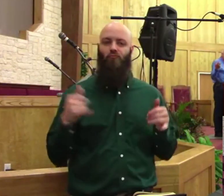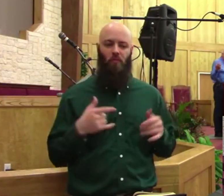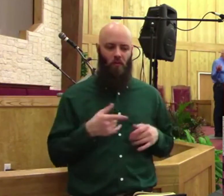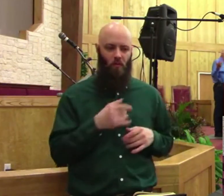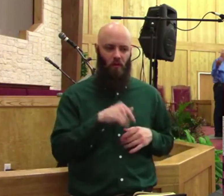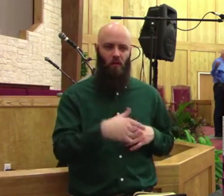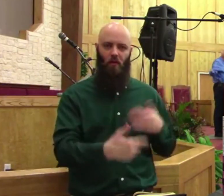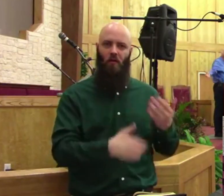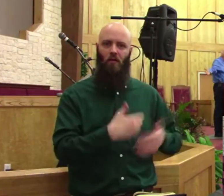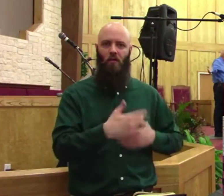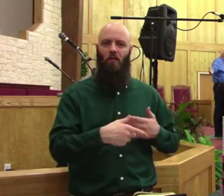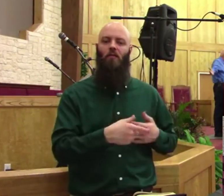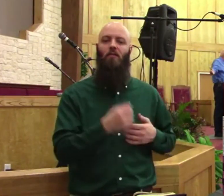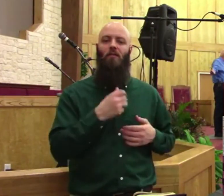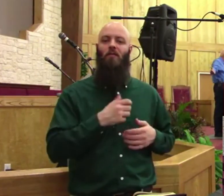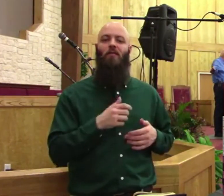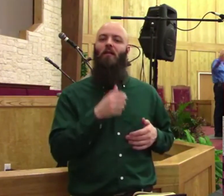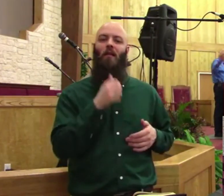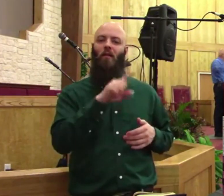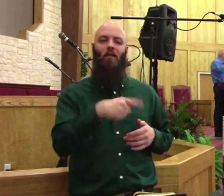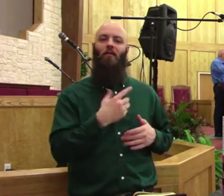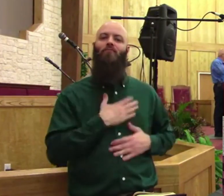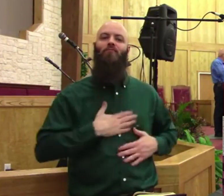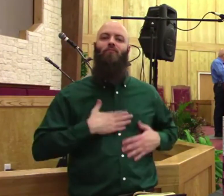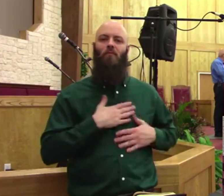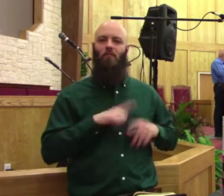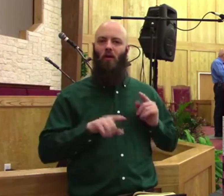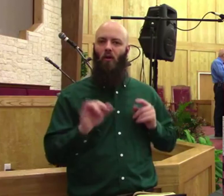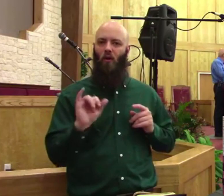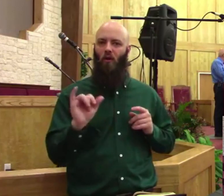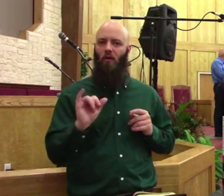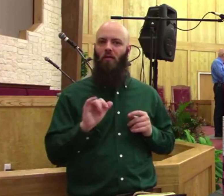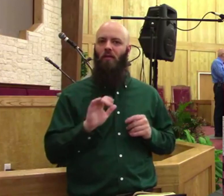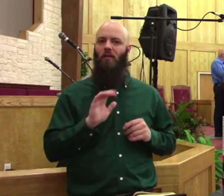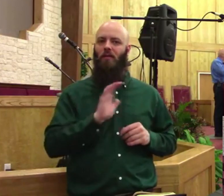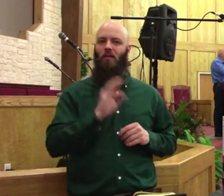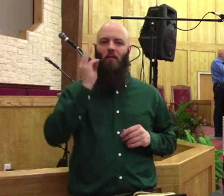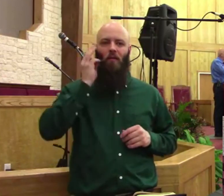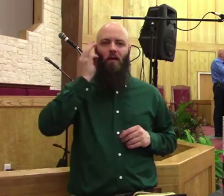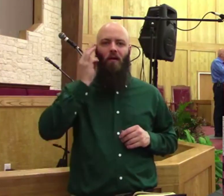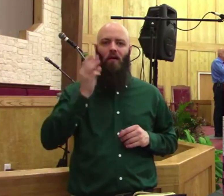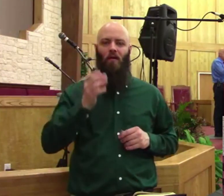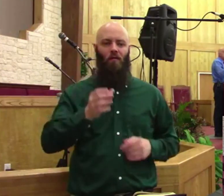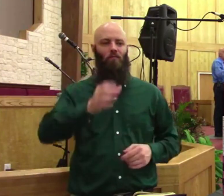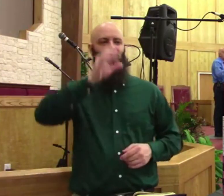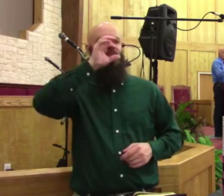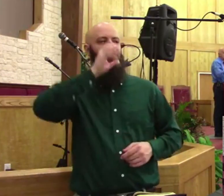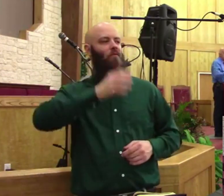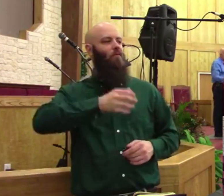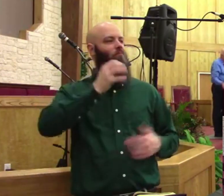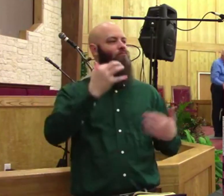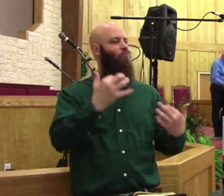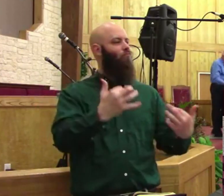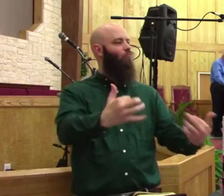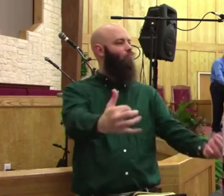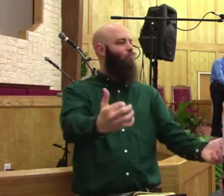just everybody have a good time, he's drinking his wine in front of the 1,000